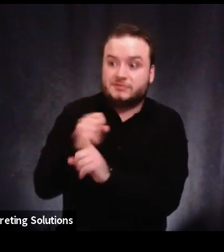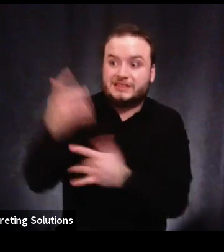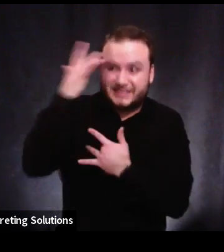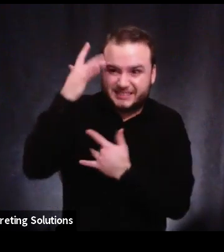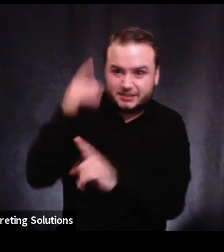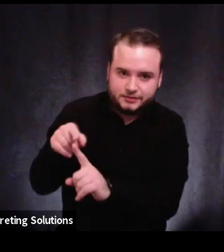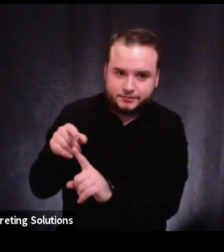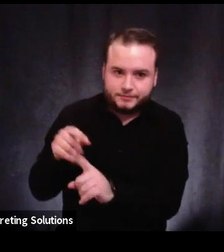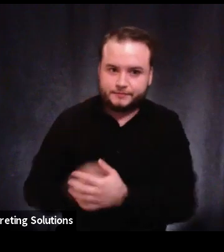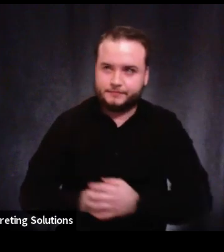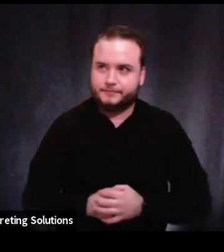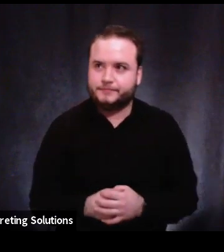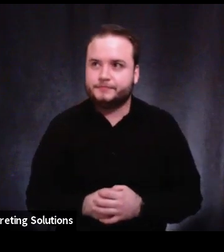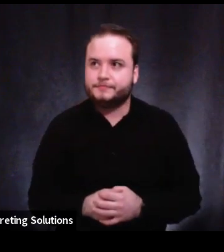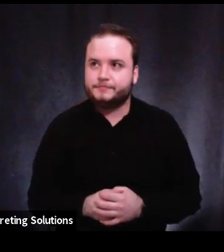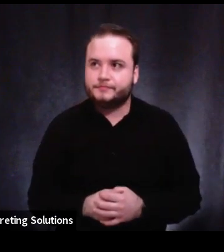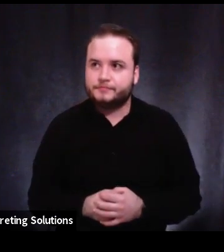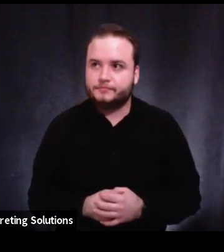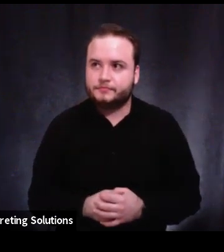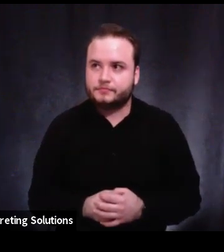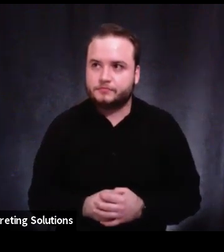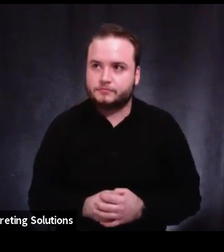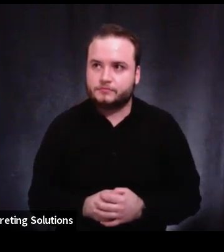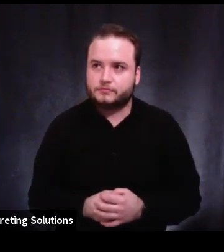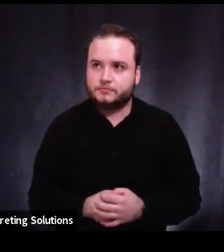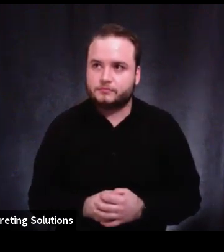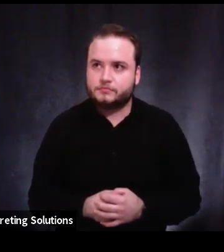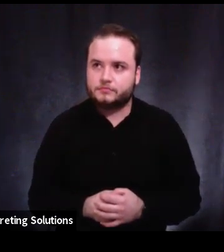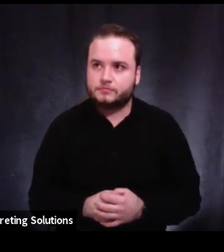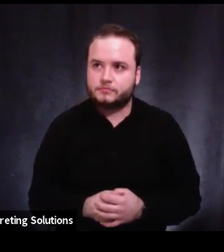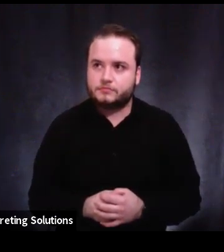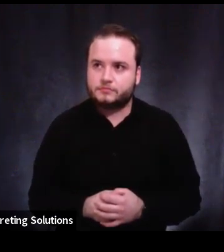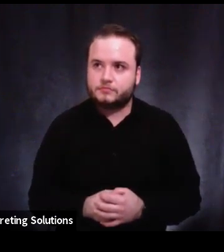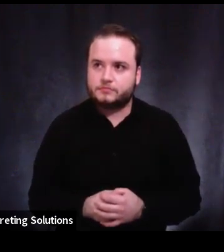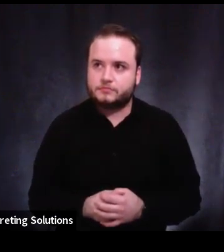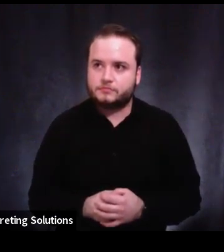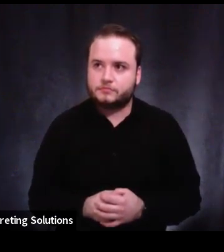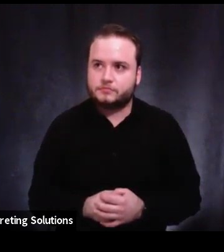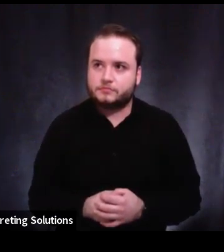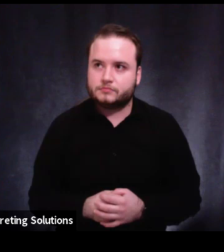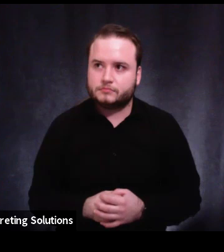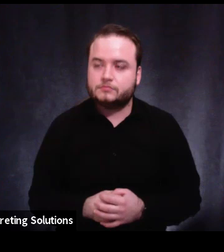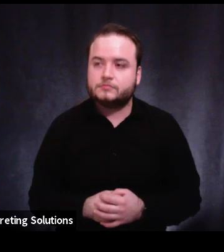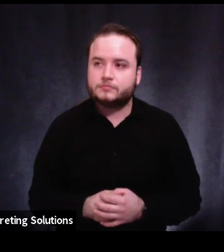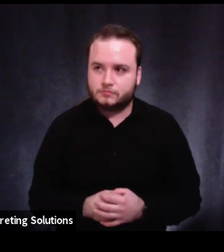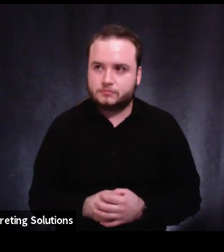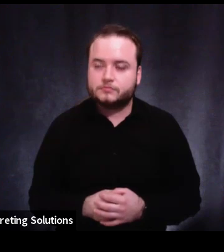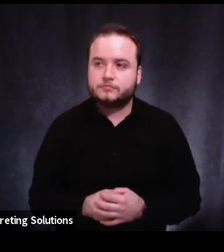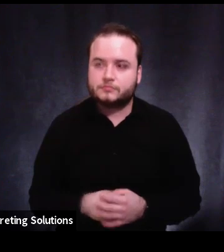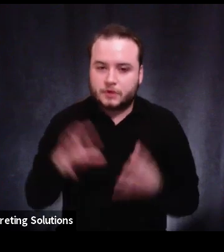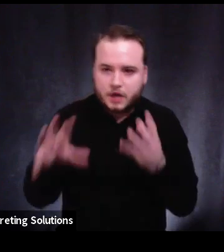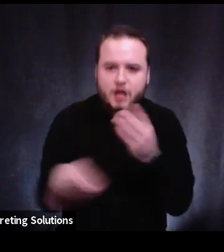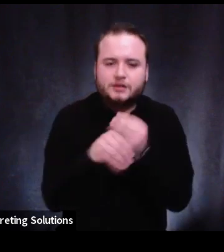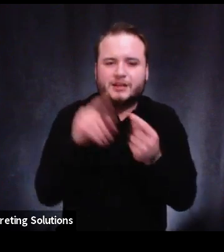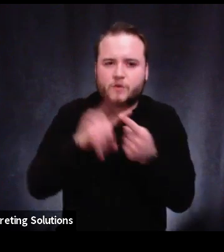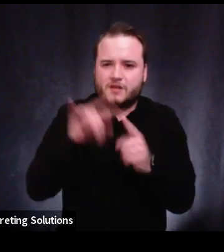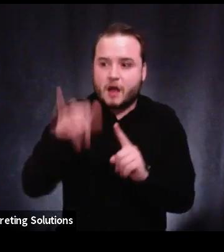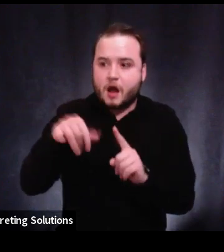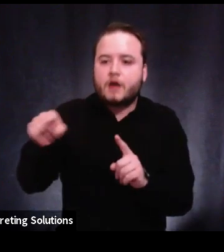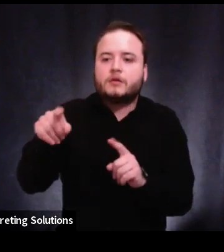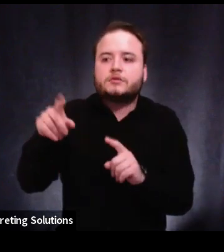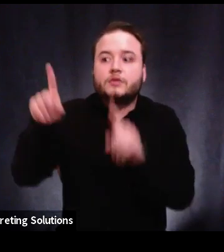and supplementing that with rapid point of care testing and the serology testing to